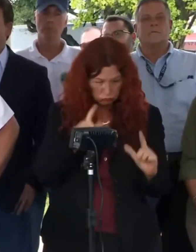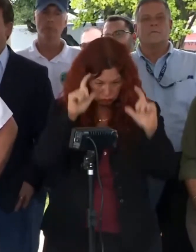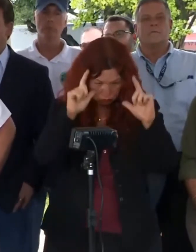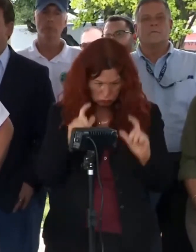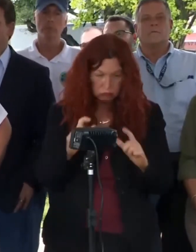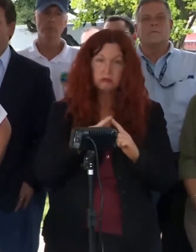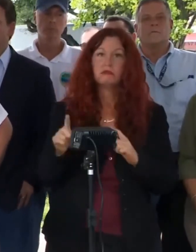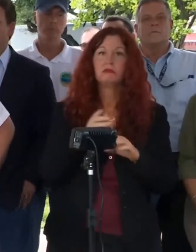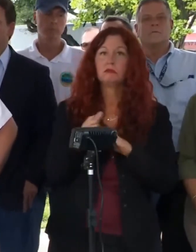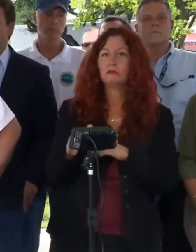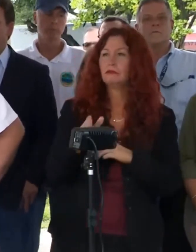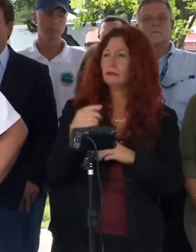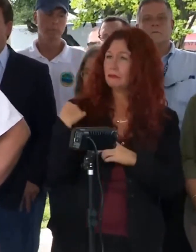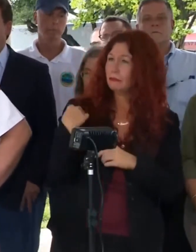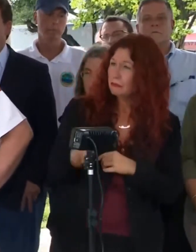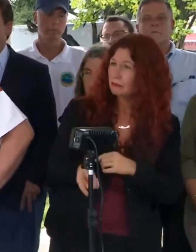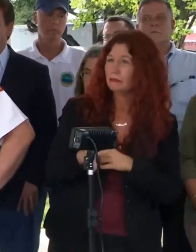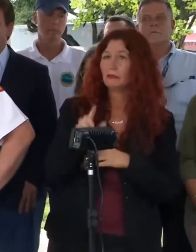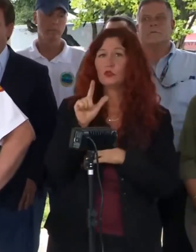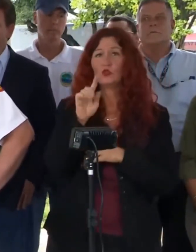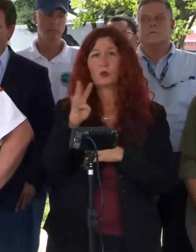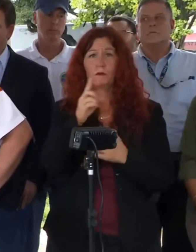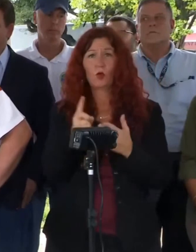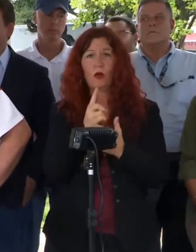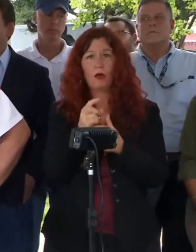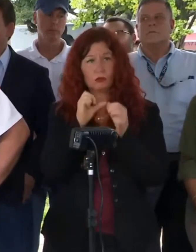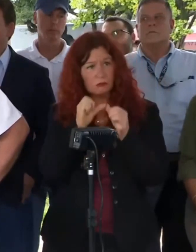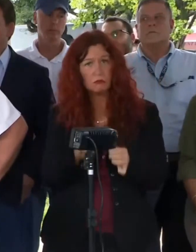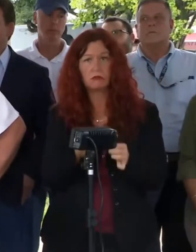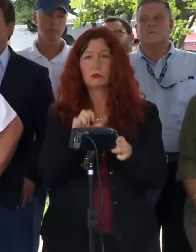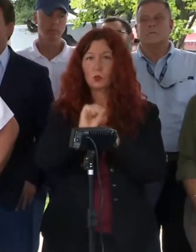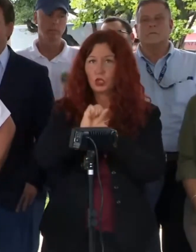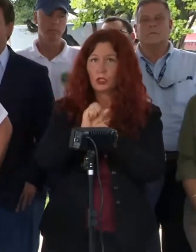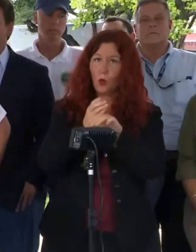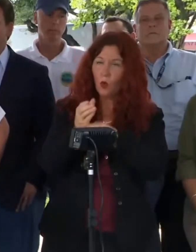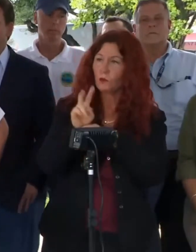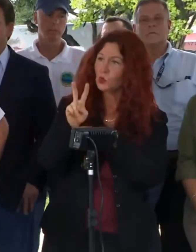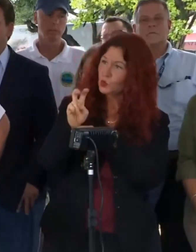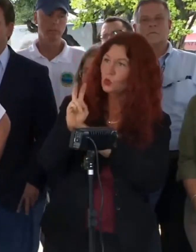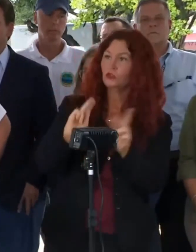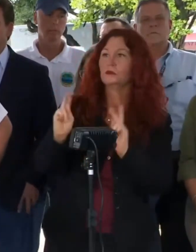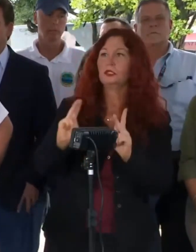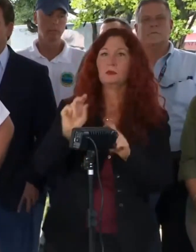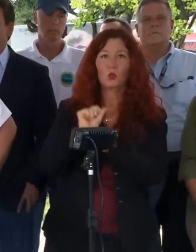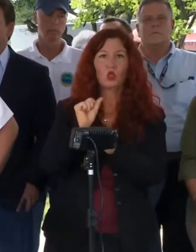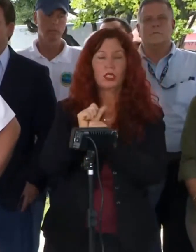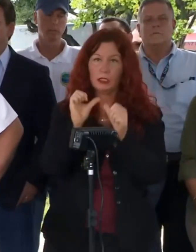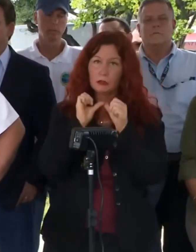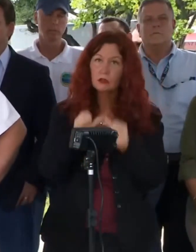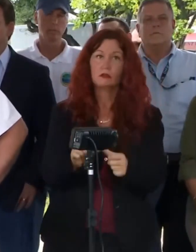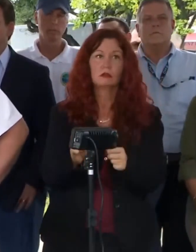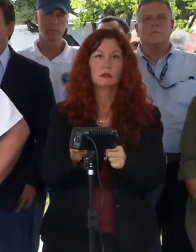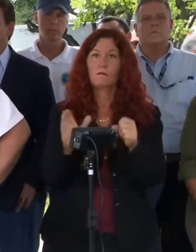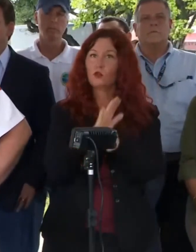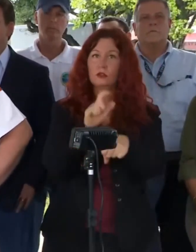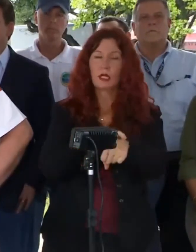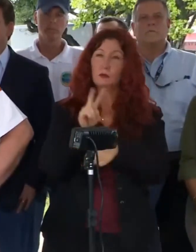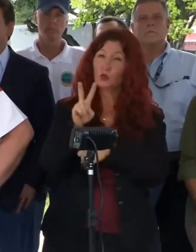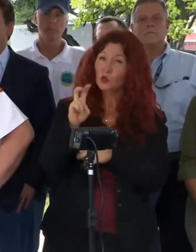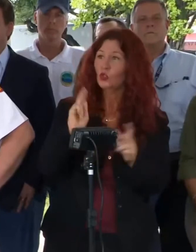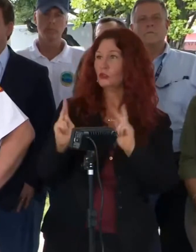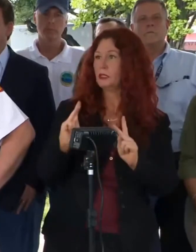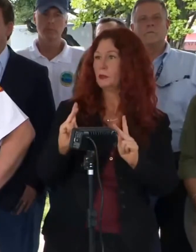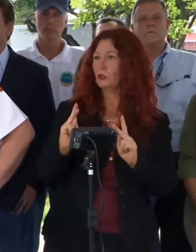hours a day, we have over 200 task force members made up of Miami-Dade Fire Rescue, Florida Task Force 1, and then